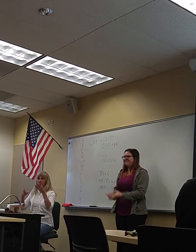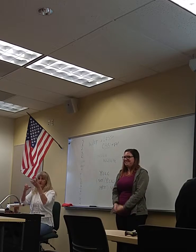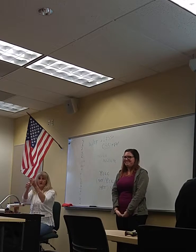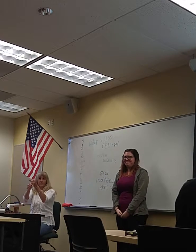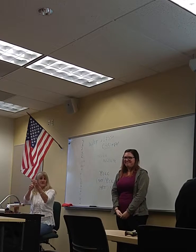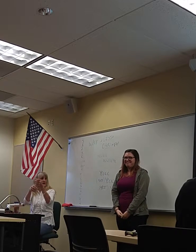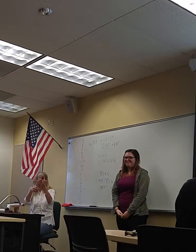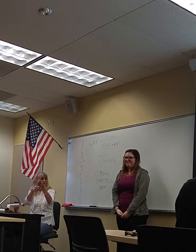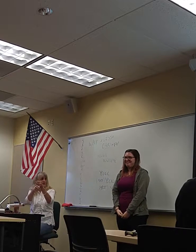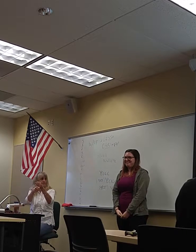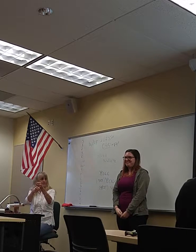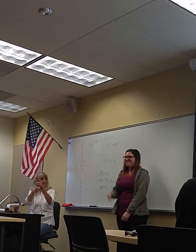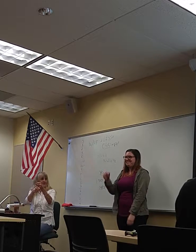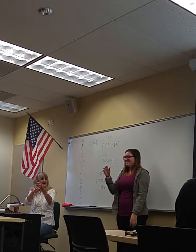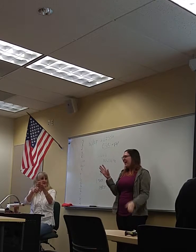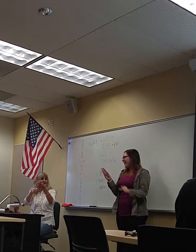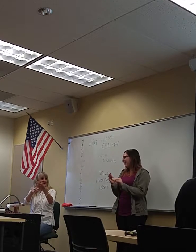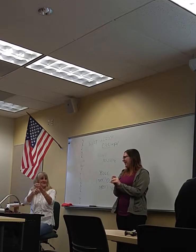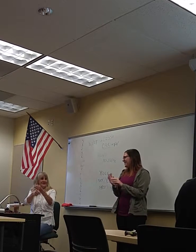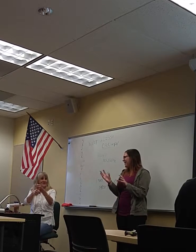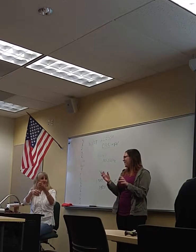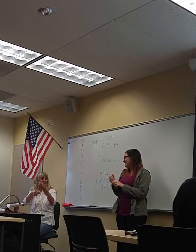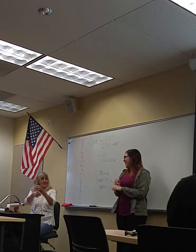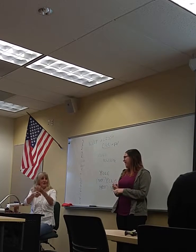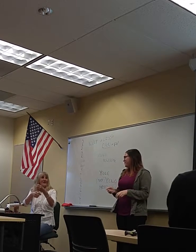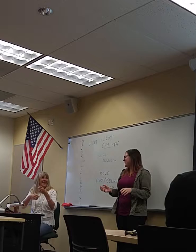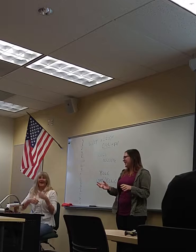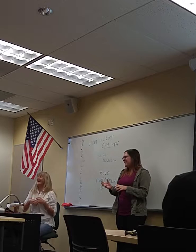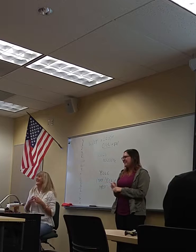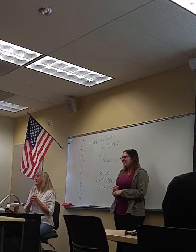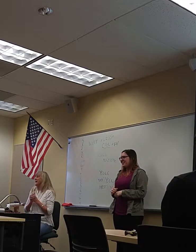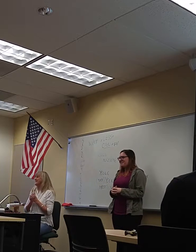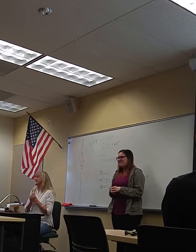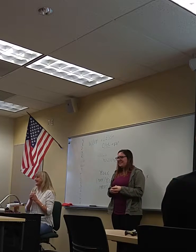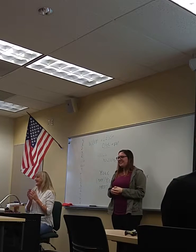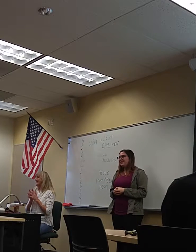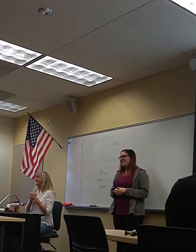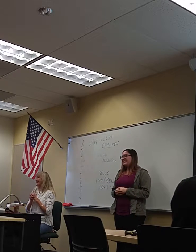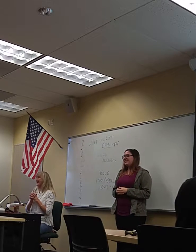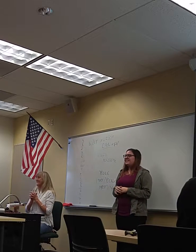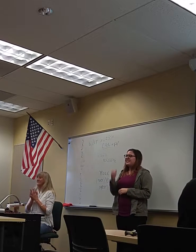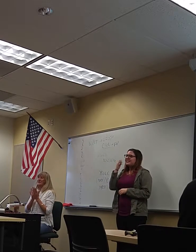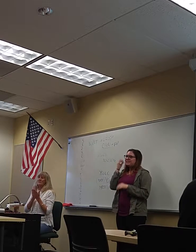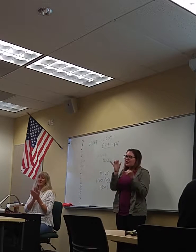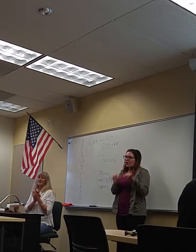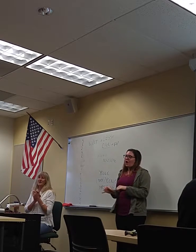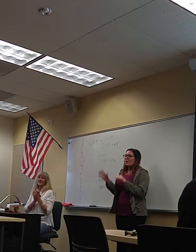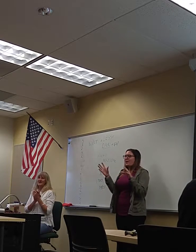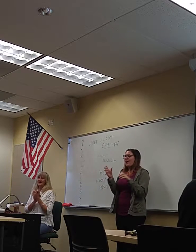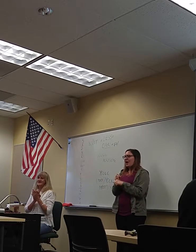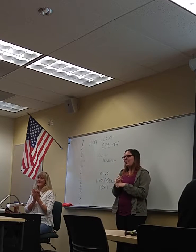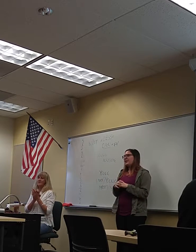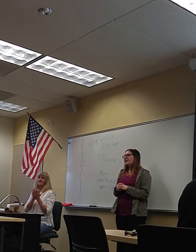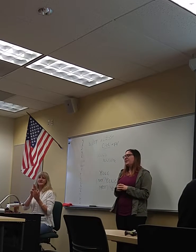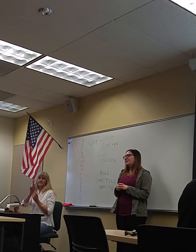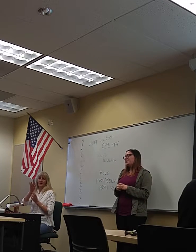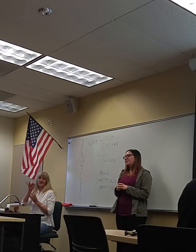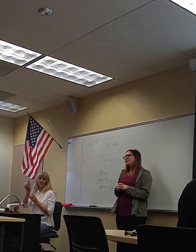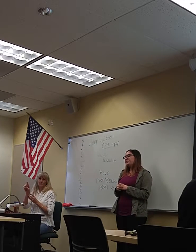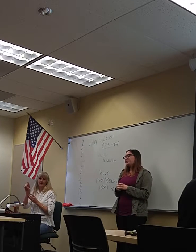and you can just say an acronym. Sorry, interpreter. Okay. If it's a common acronym, then we just spell it normally,